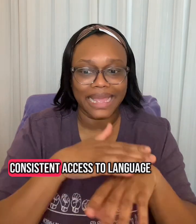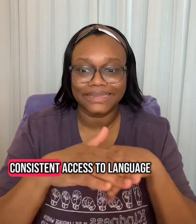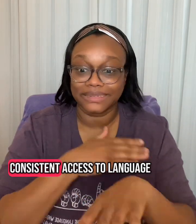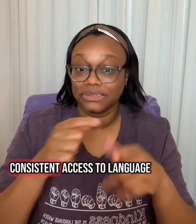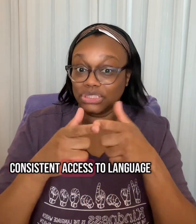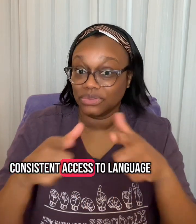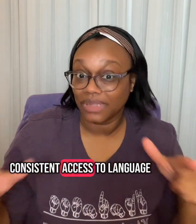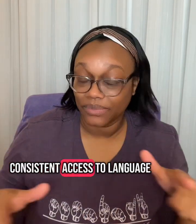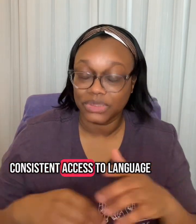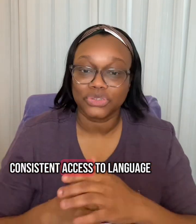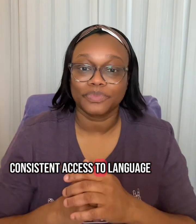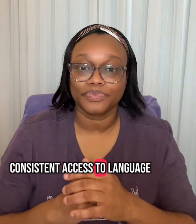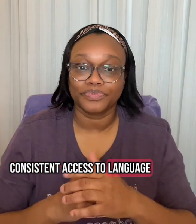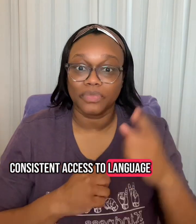consistent access to language.